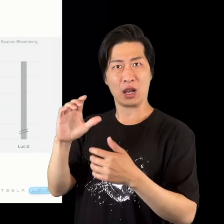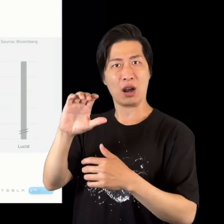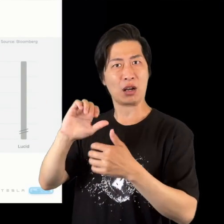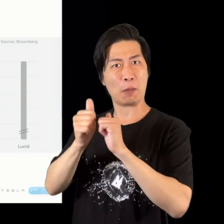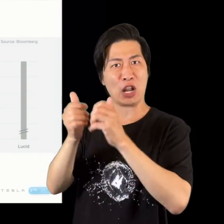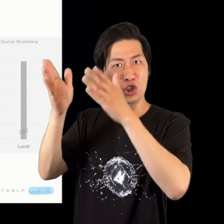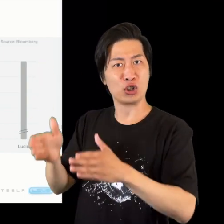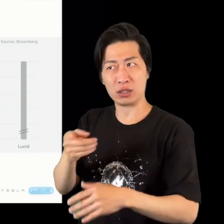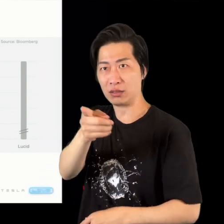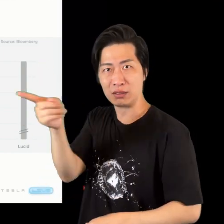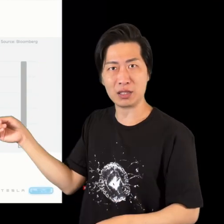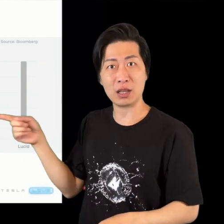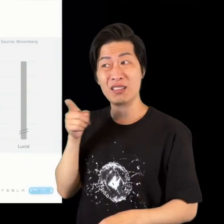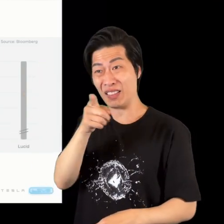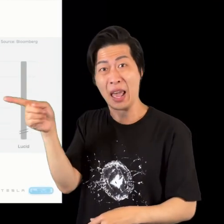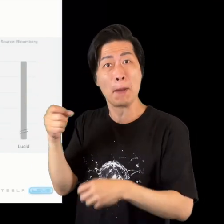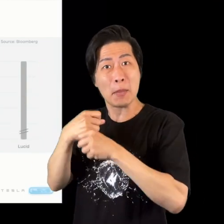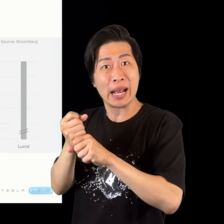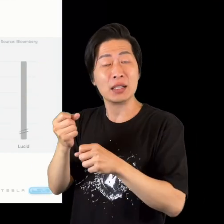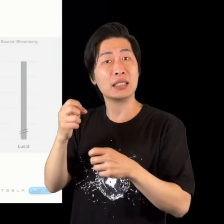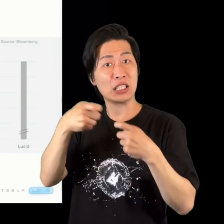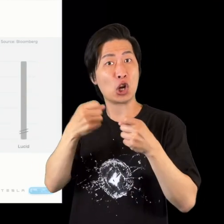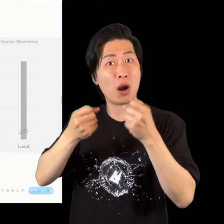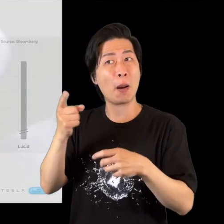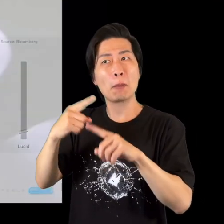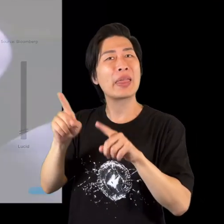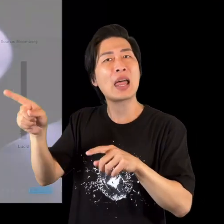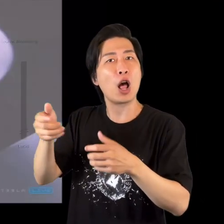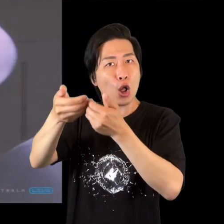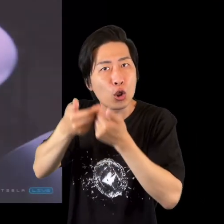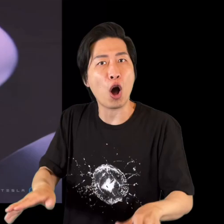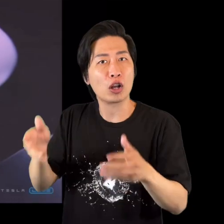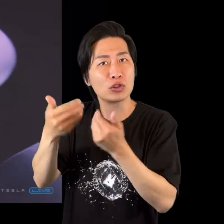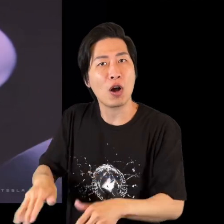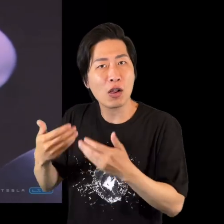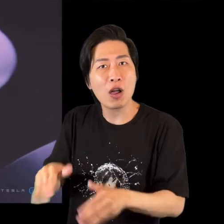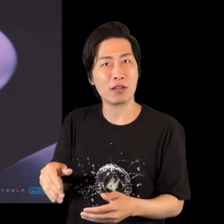competitors are making EVs at a significant loss.